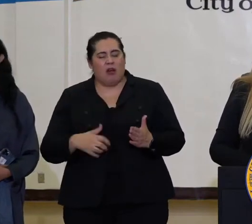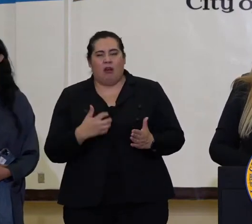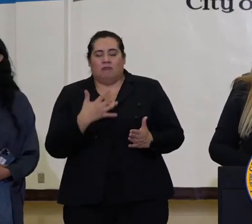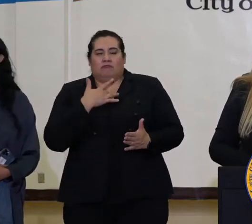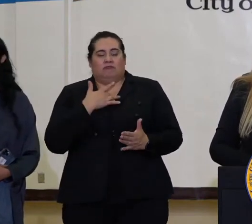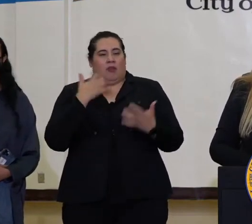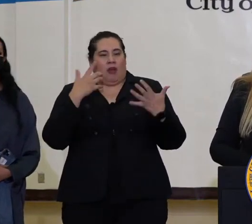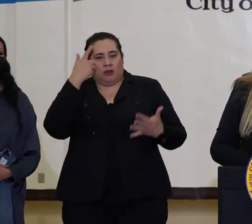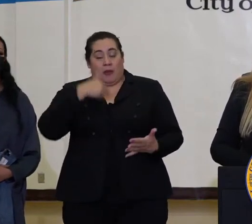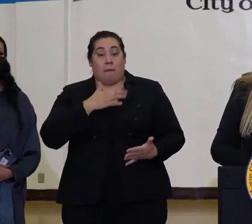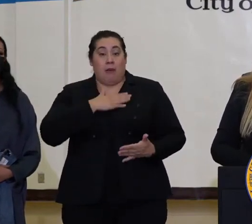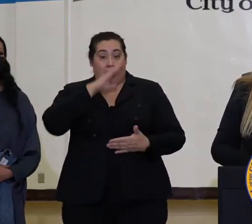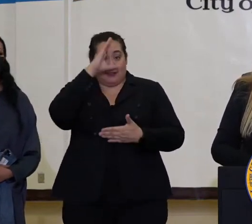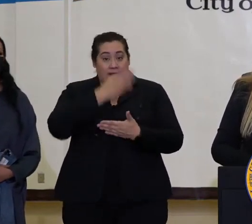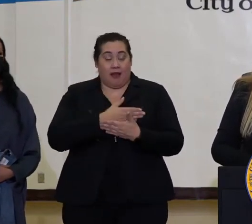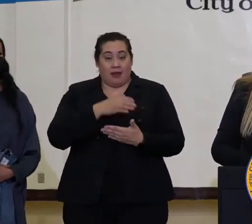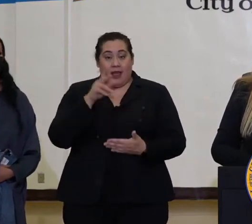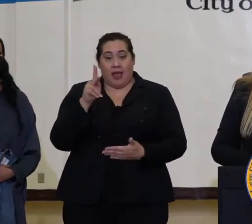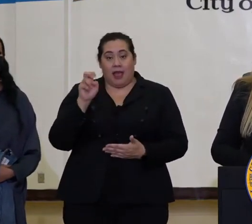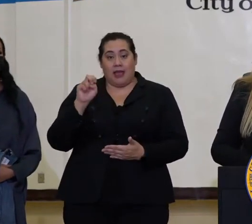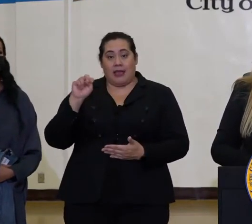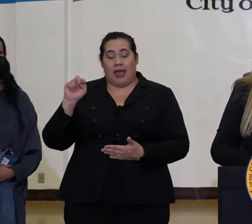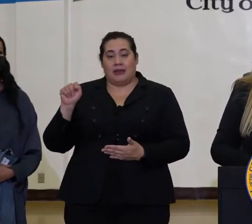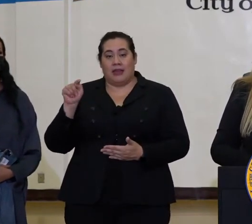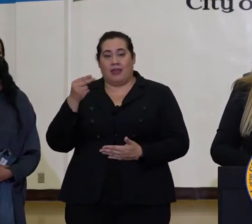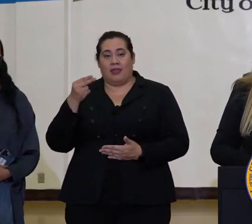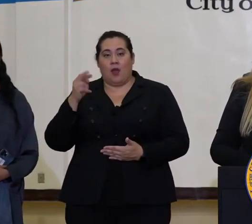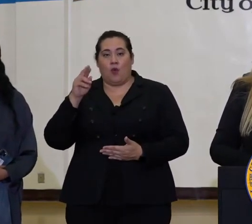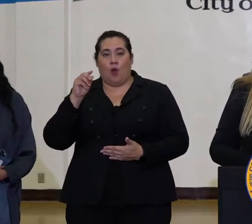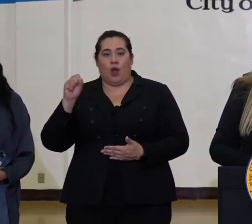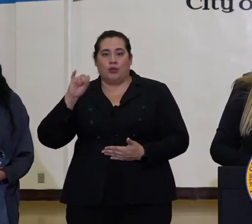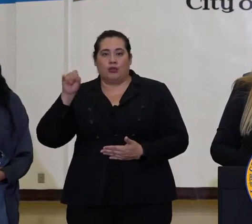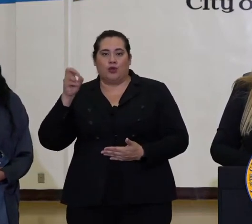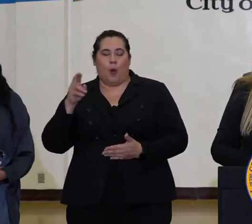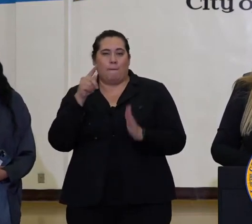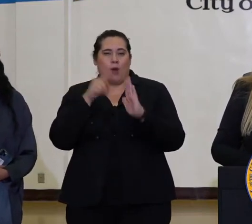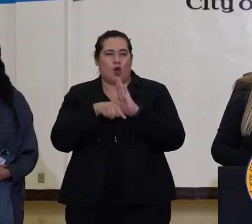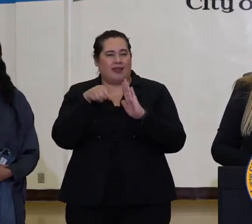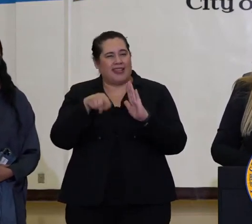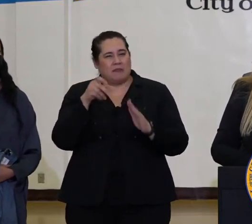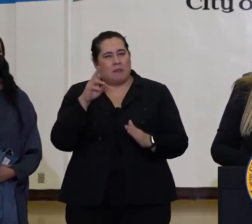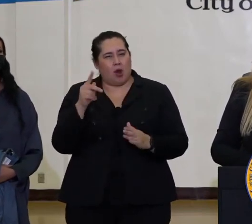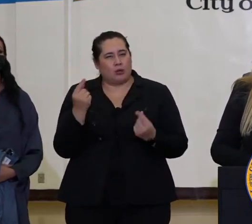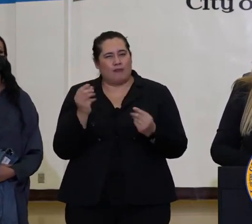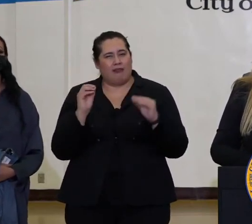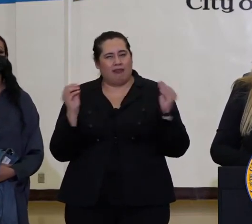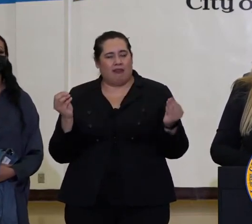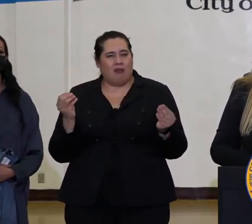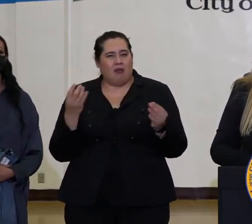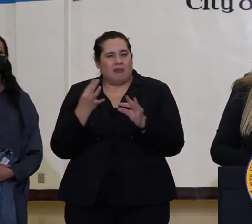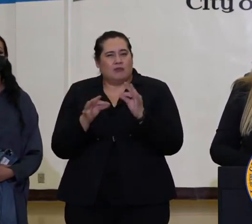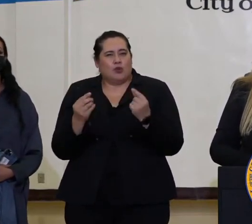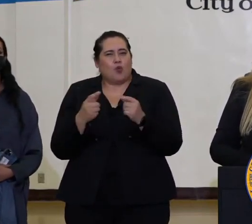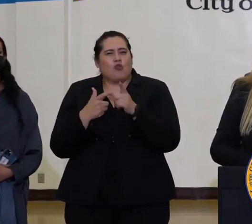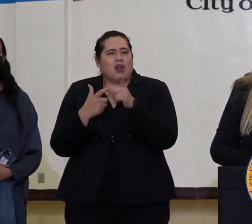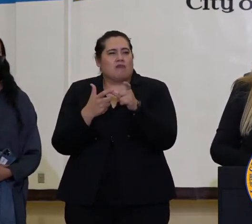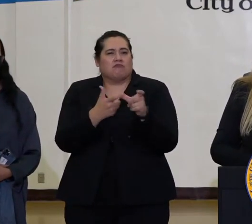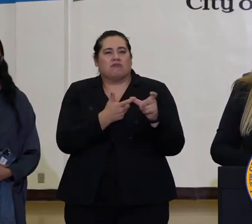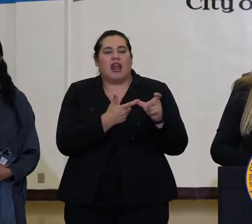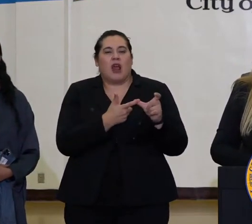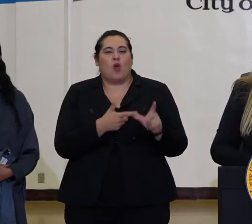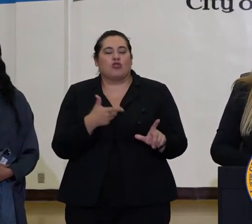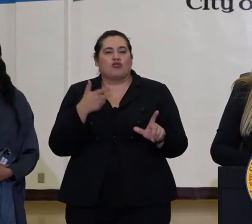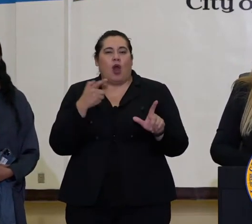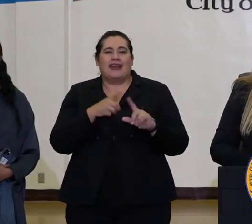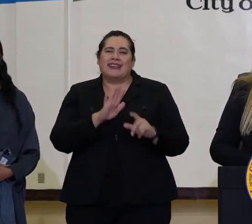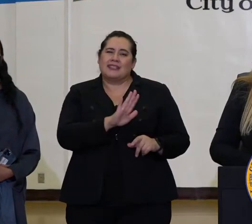to me. My son Kenneth Ross Jr. was murdered in this park for doing nothing. All he was doing was running, and he was